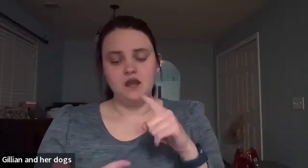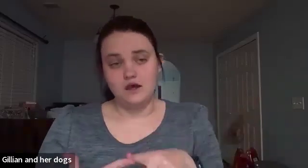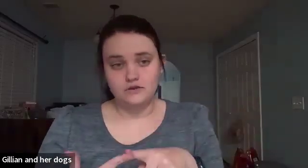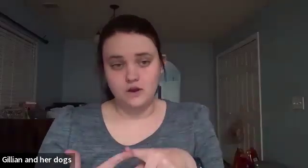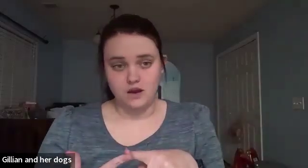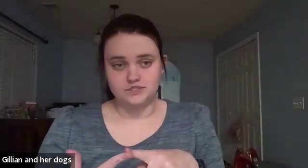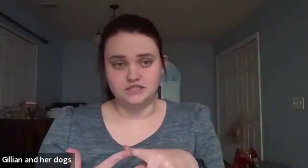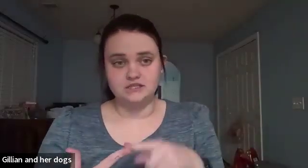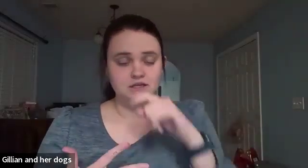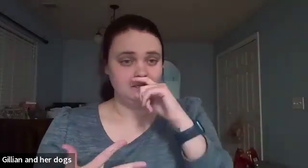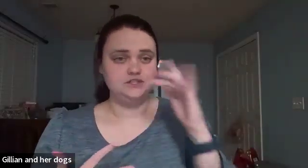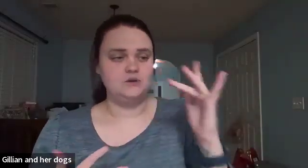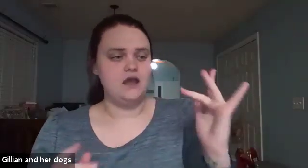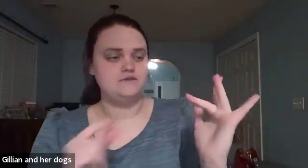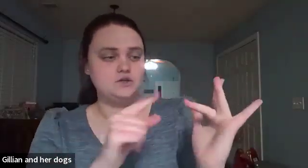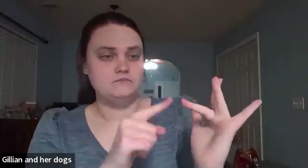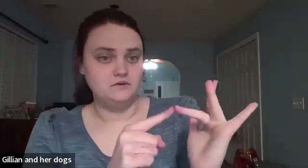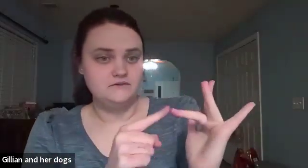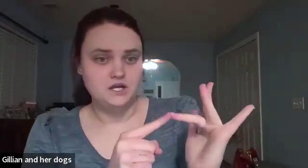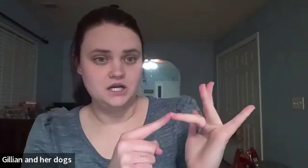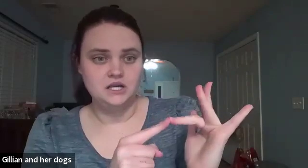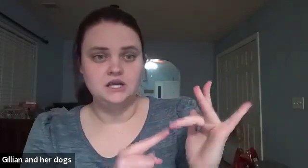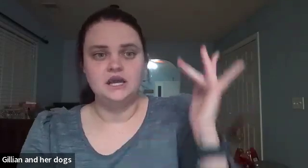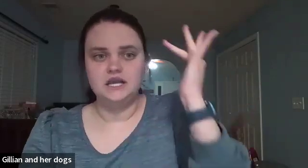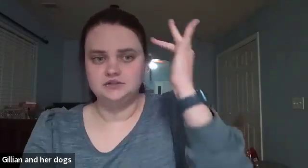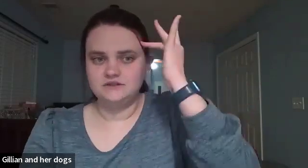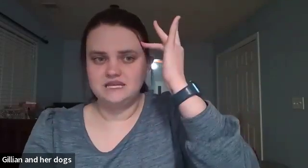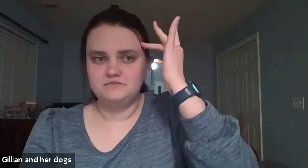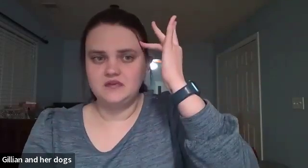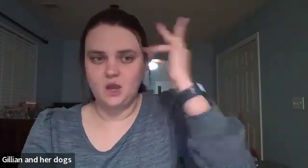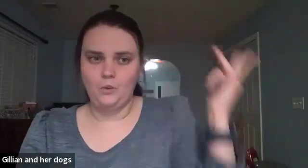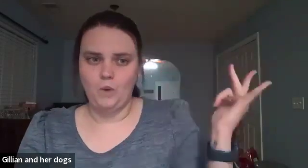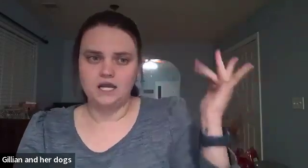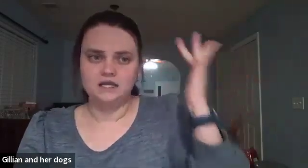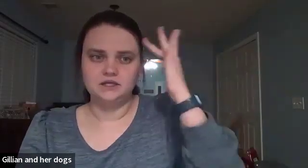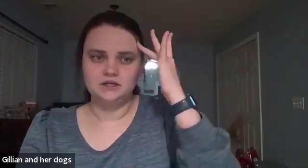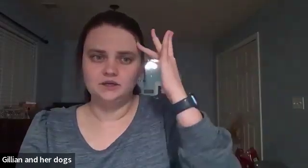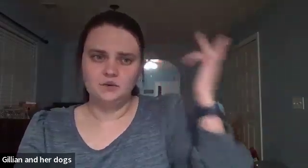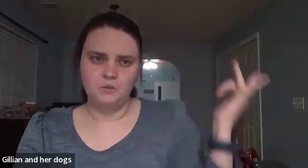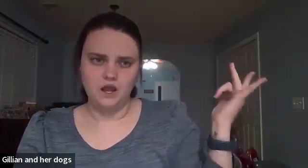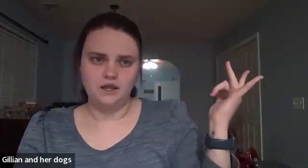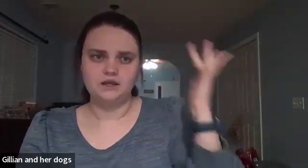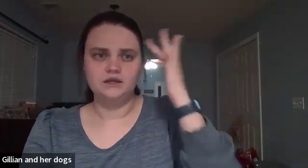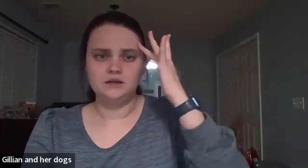The other option is you have your middle finger and you do the same thing. Why?